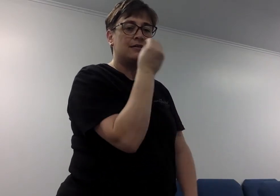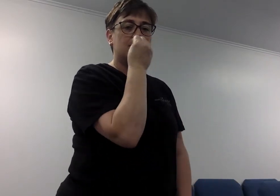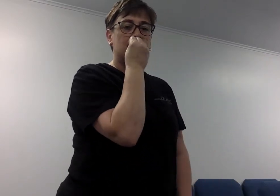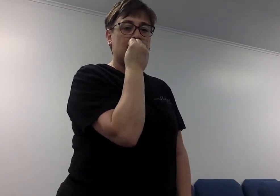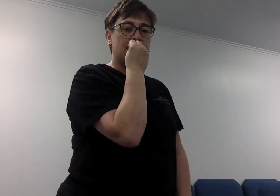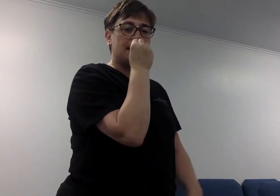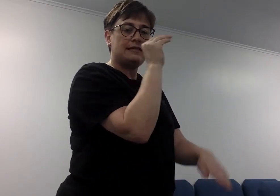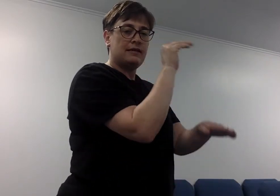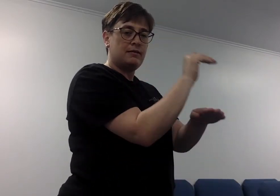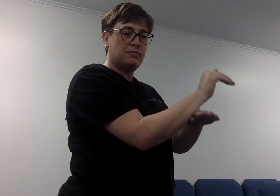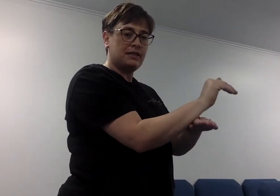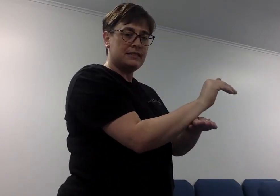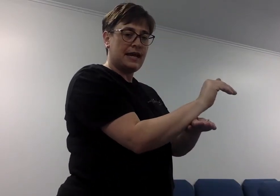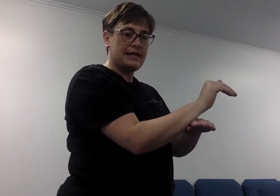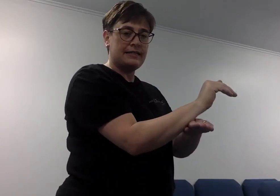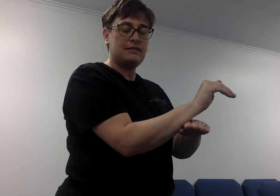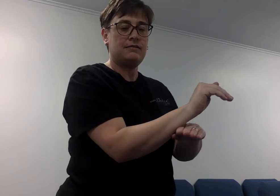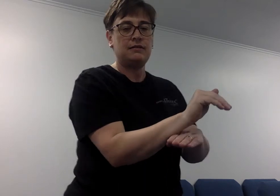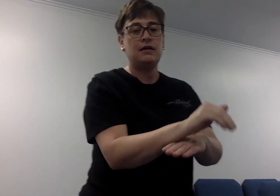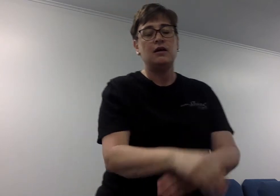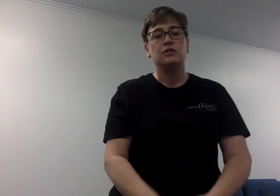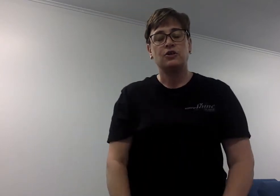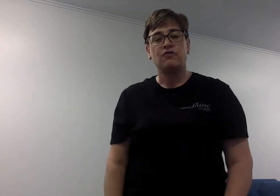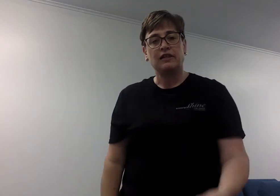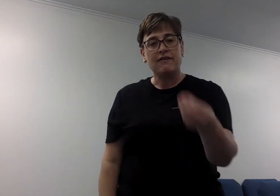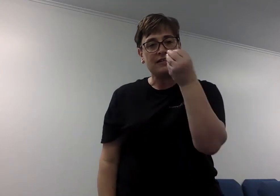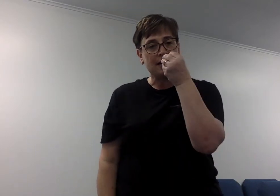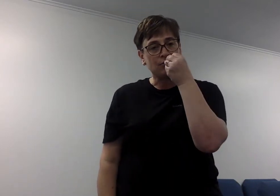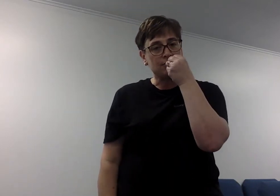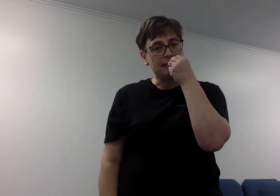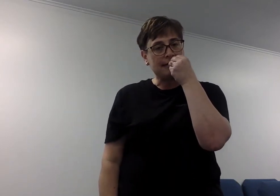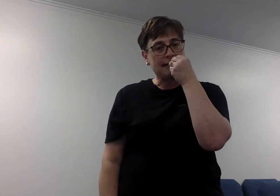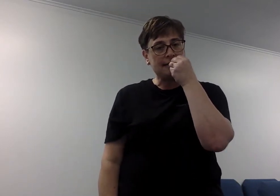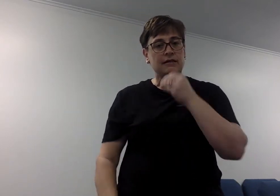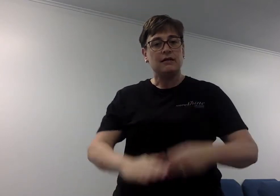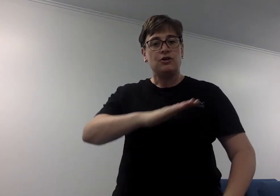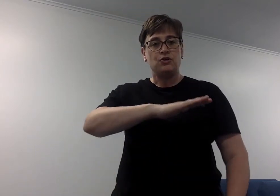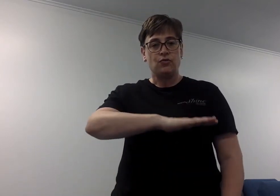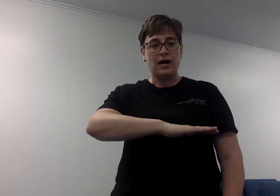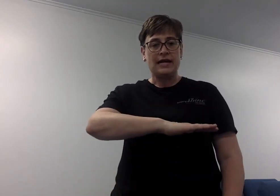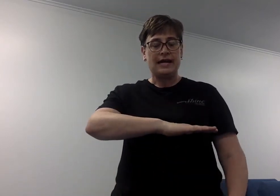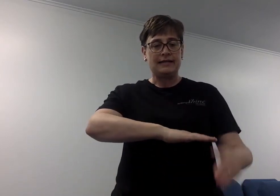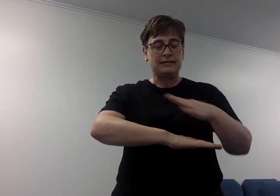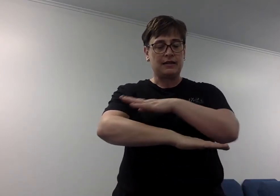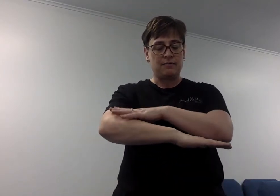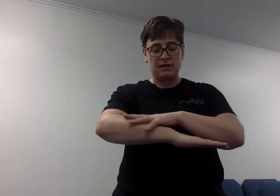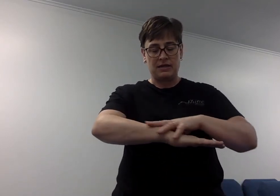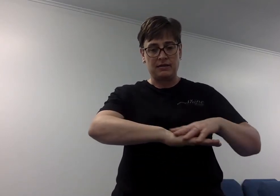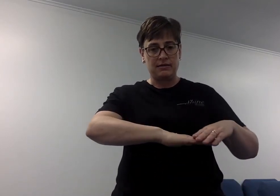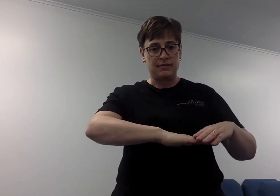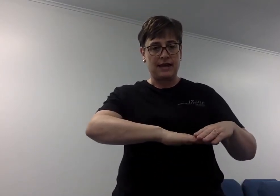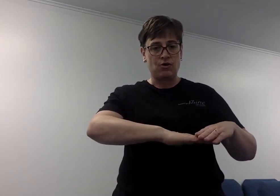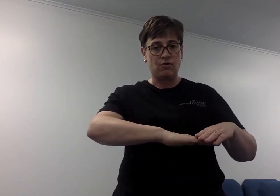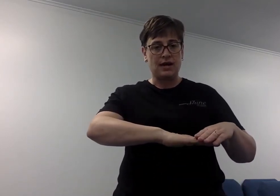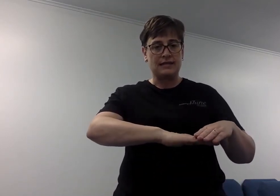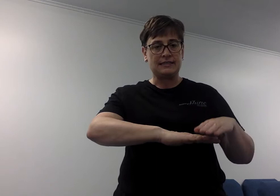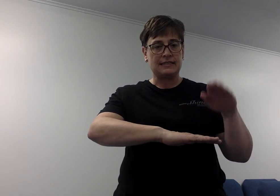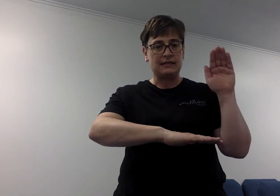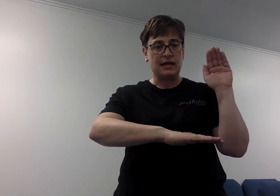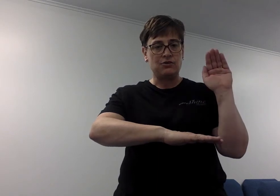So eat plus night. So for left-handers, eat, your right hand is going to be that horizon, and your